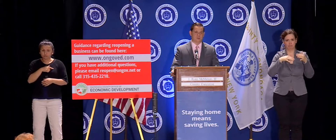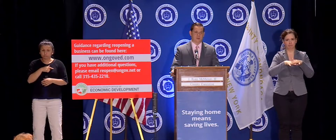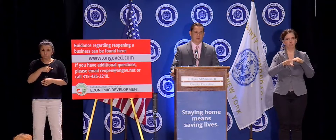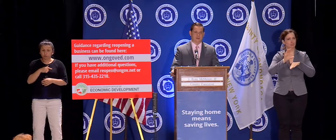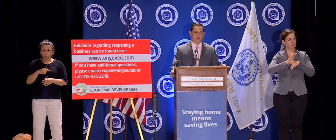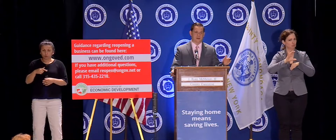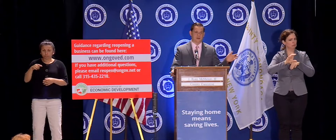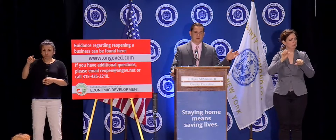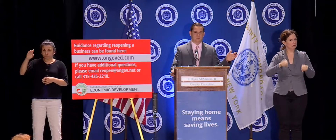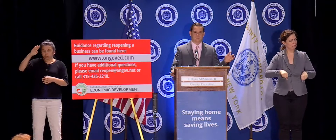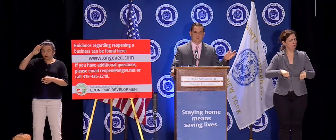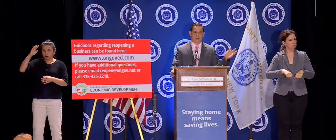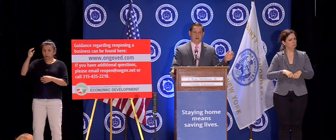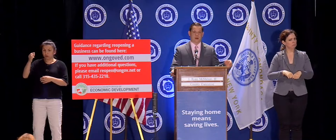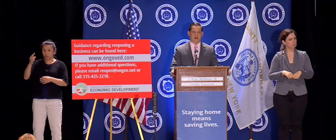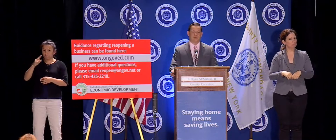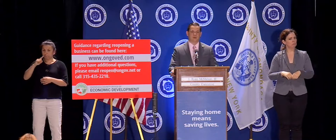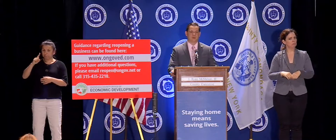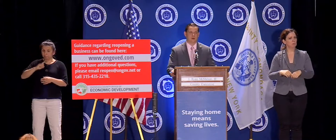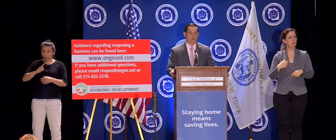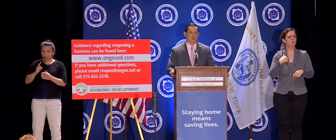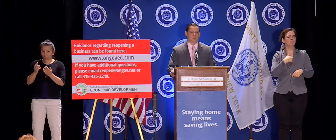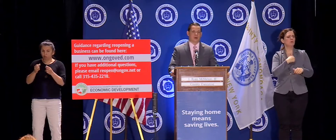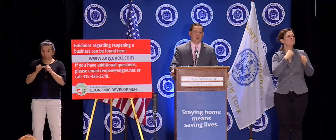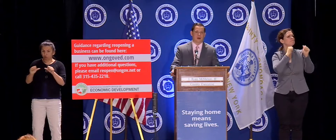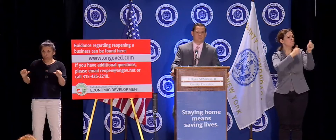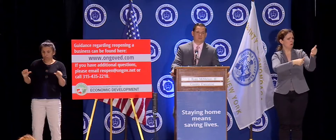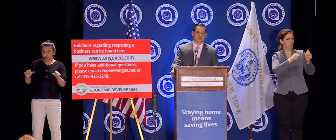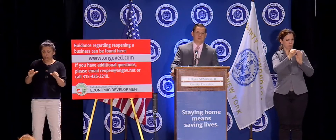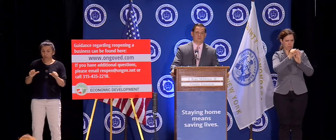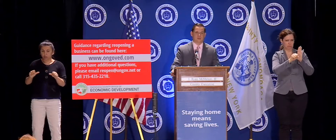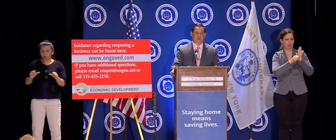essentially people have been able to get together 10 already, so